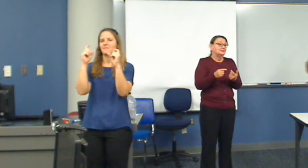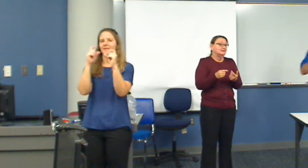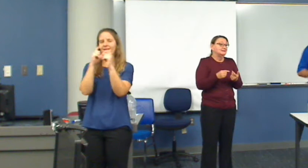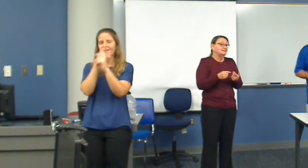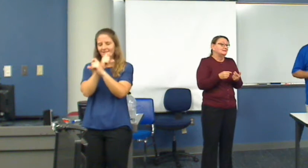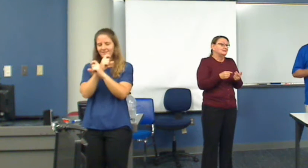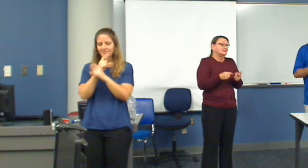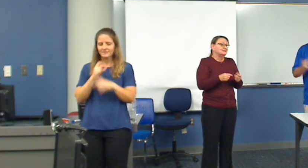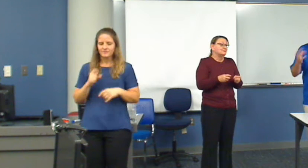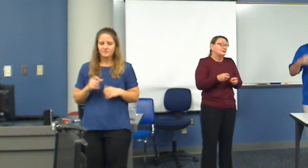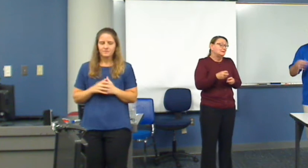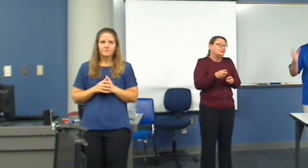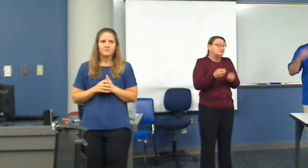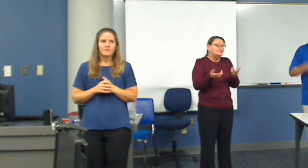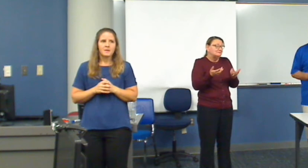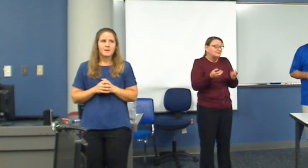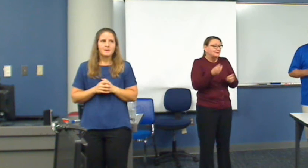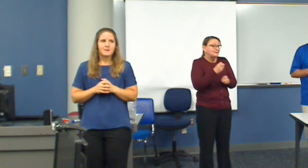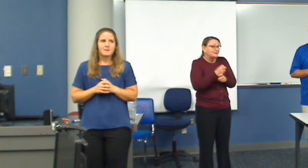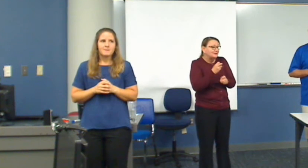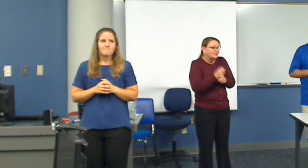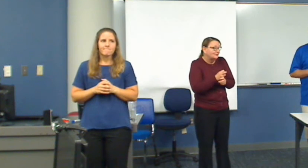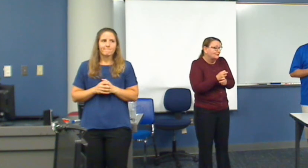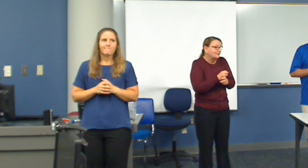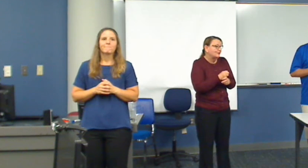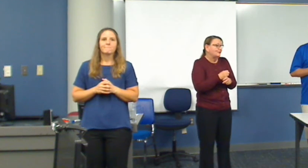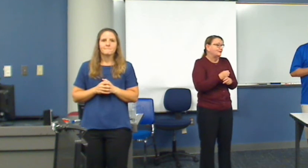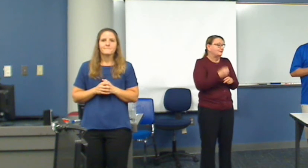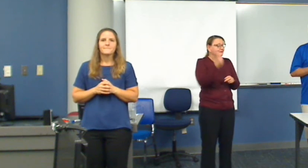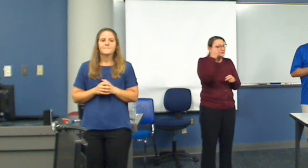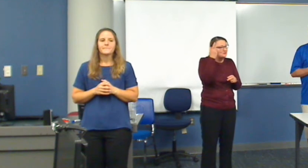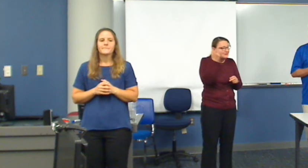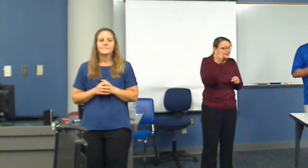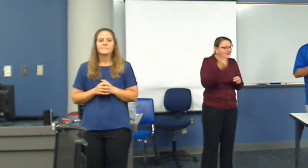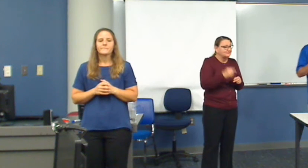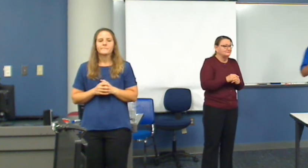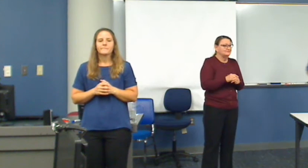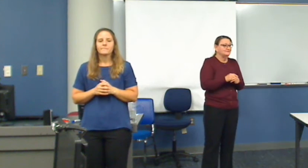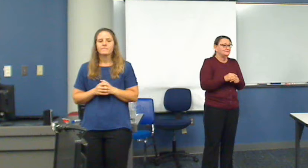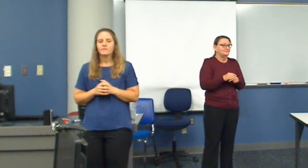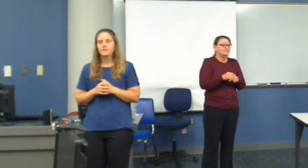bit of reading on ahead of time. But. So,